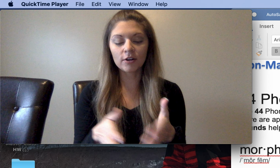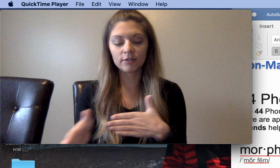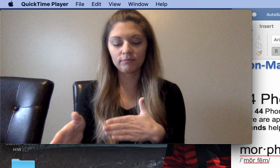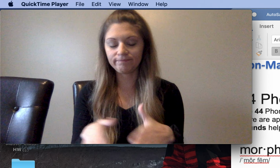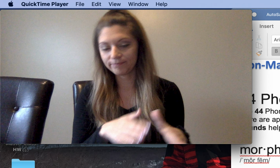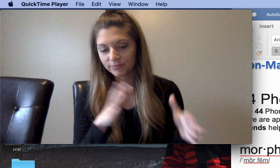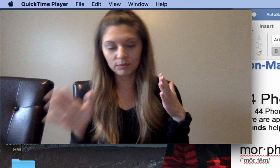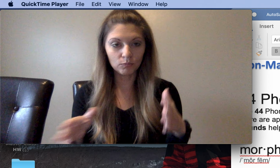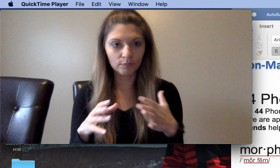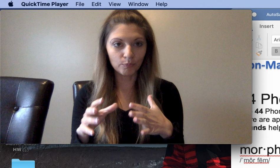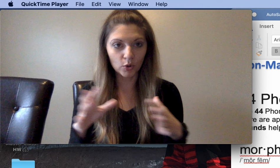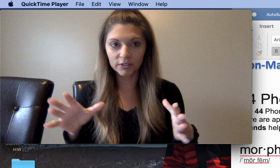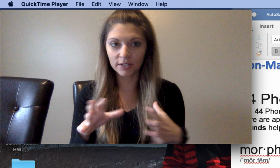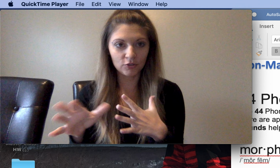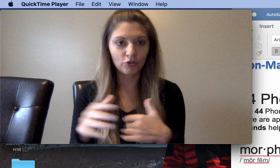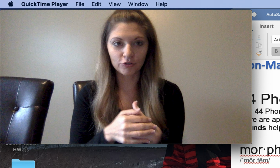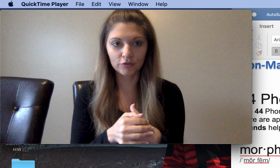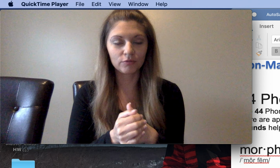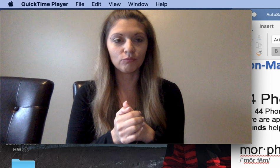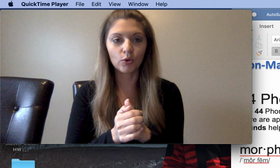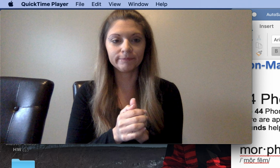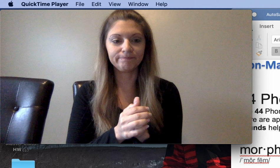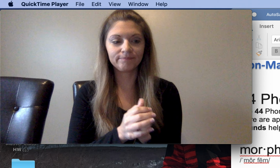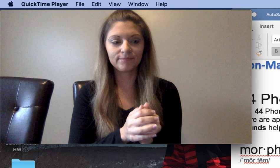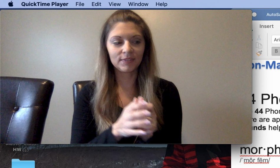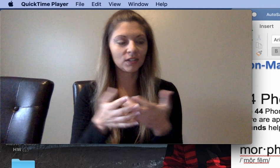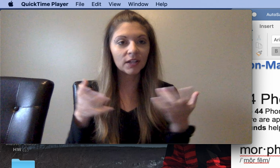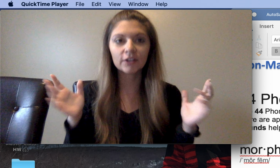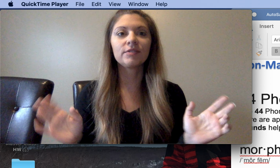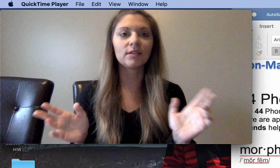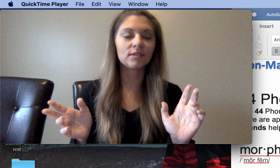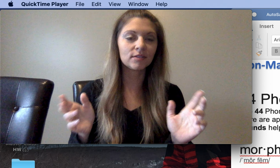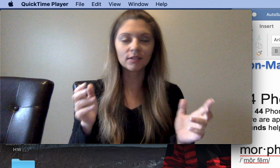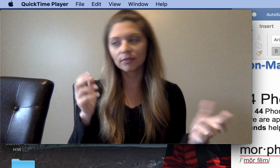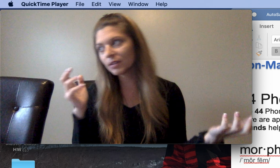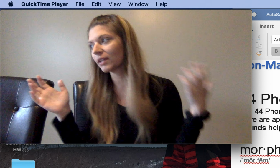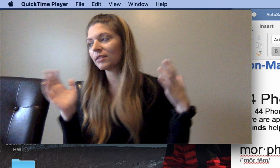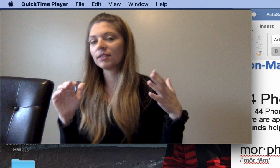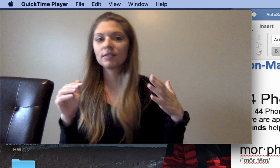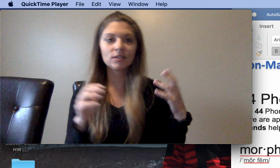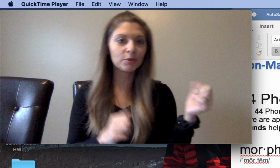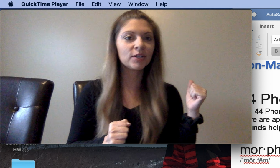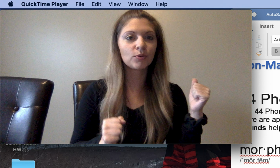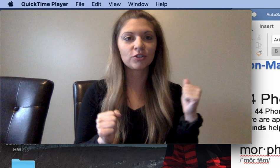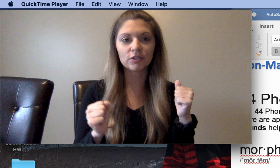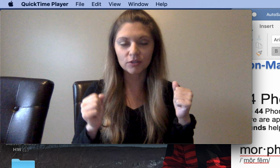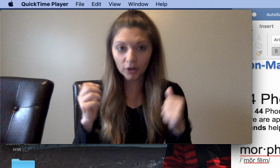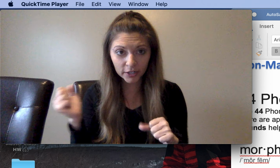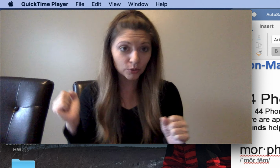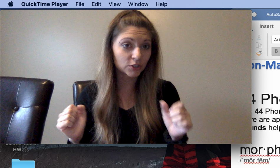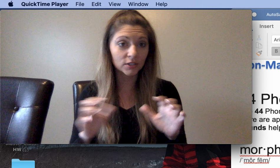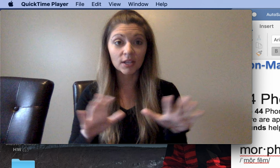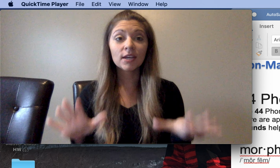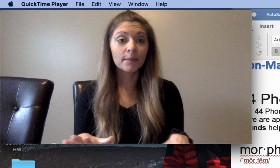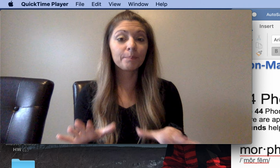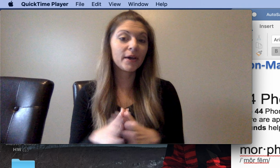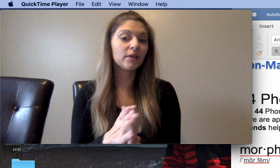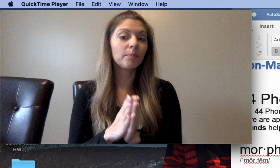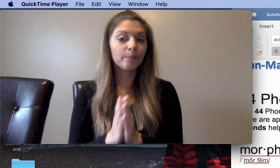there are more sentence structures and more declarative sentences and this kind of sentence and WH questions and RH